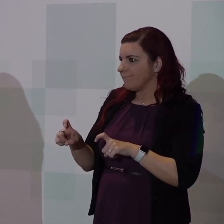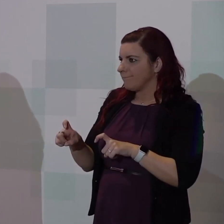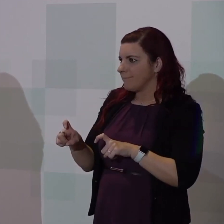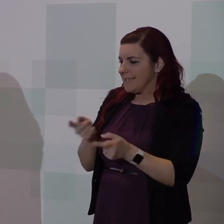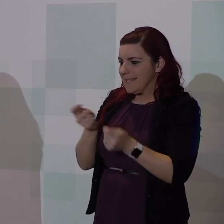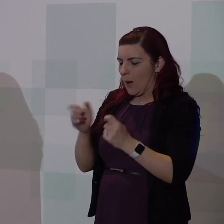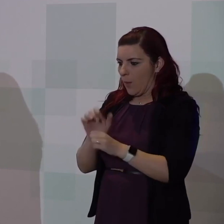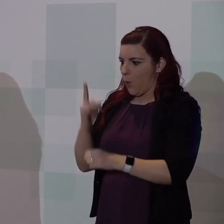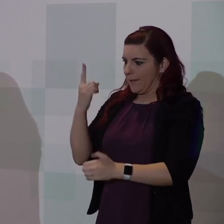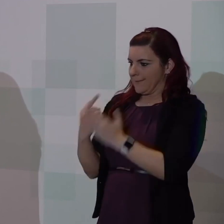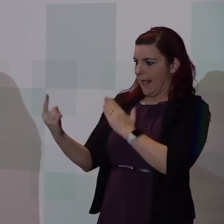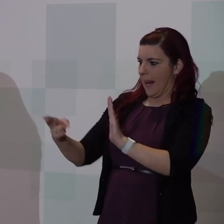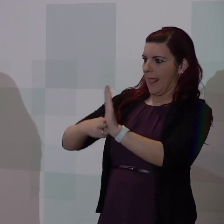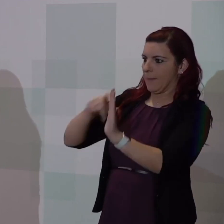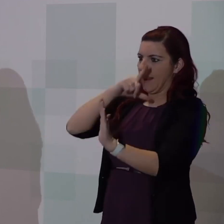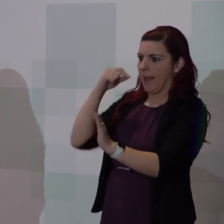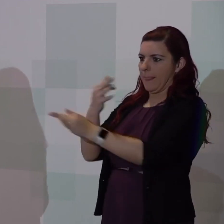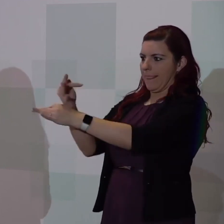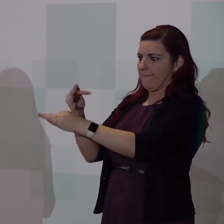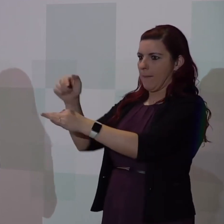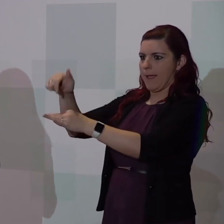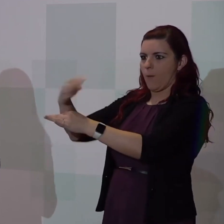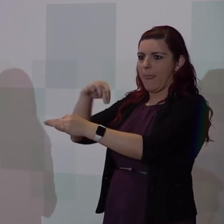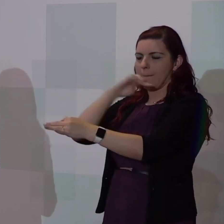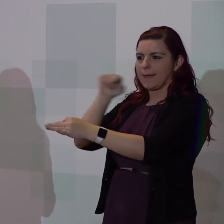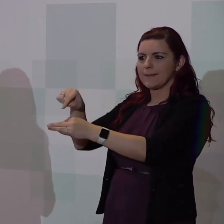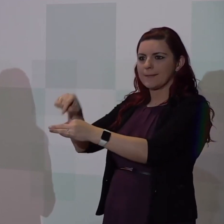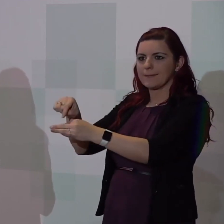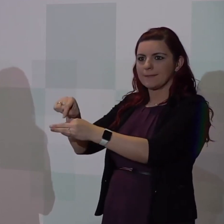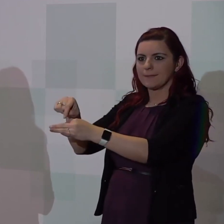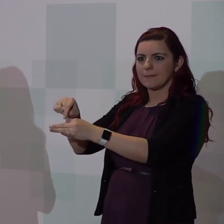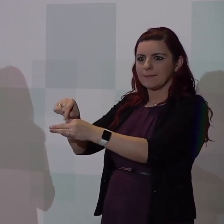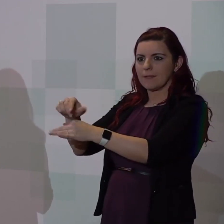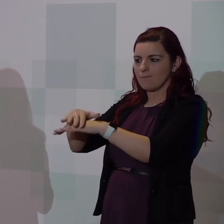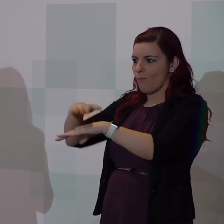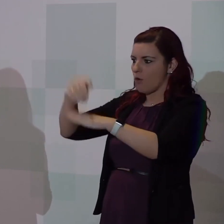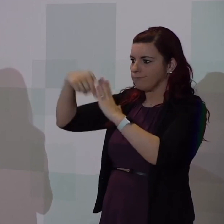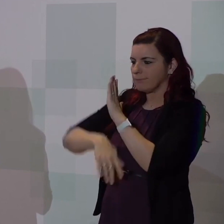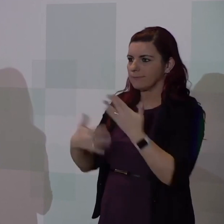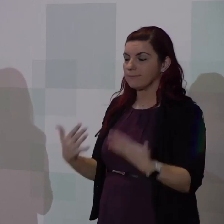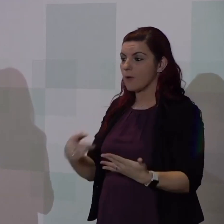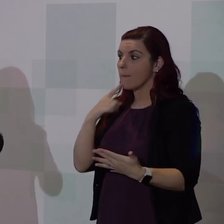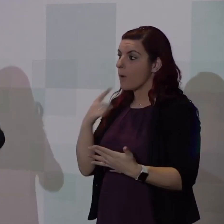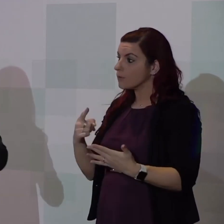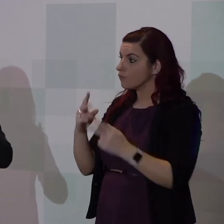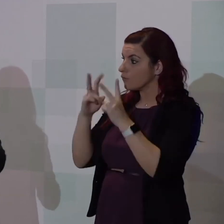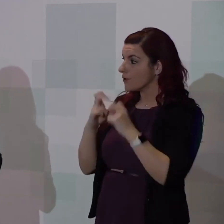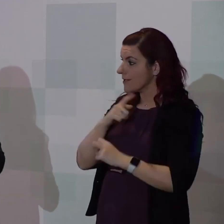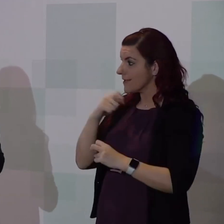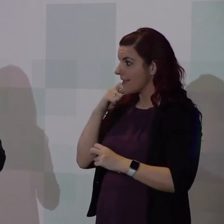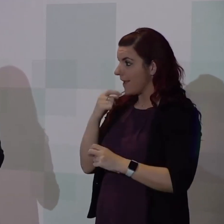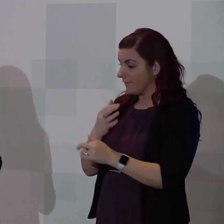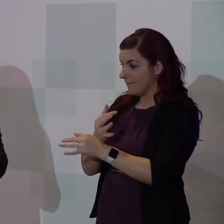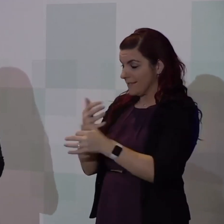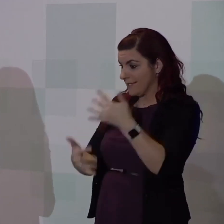okay? And yet, the findings suggest that the key type of family, so to speak,